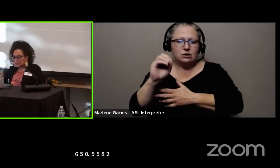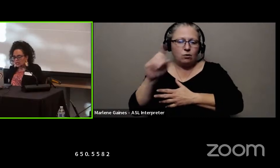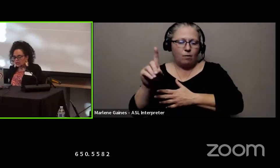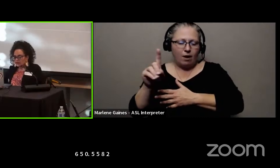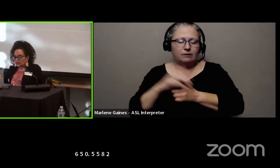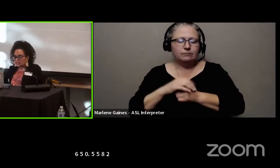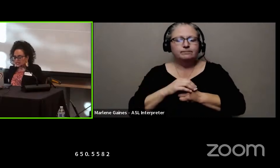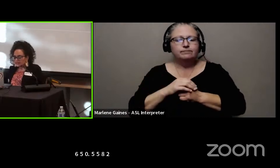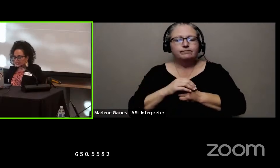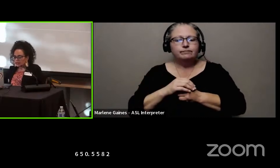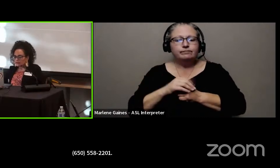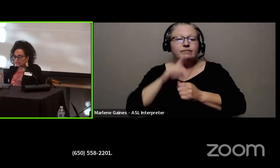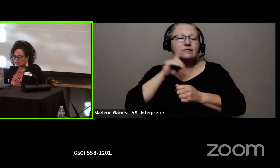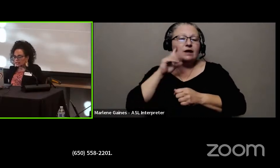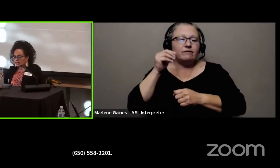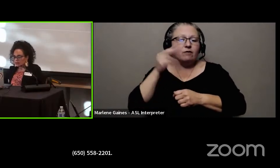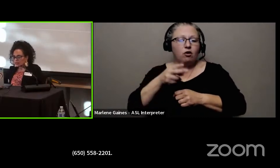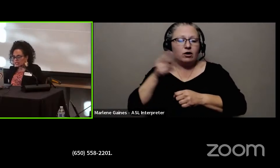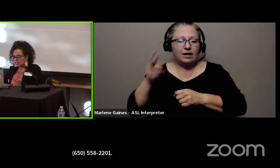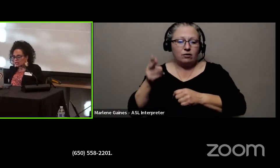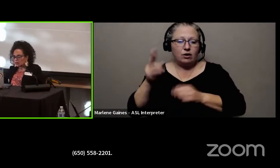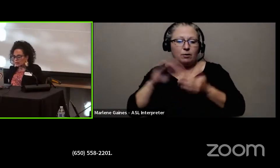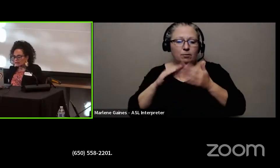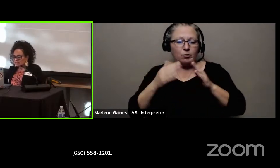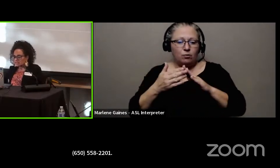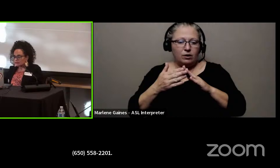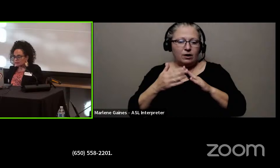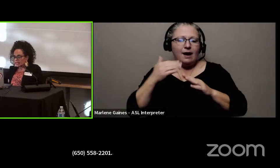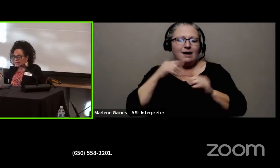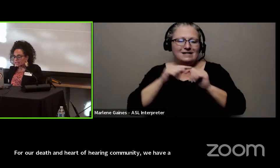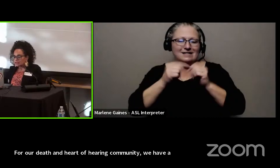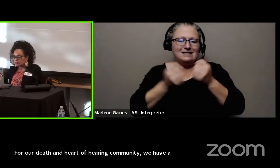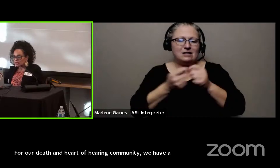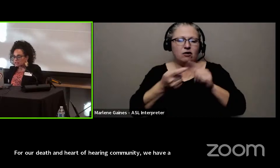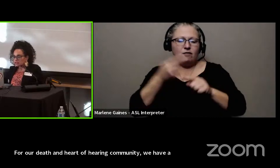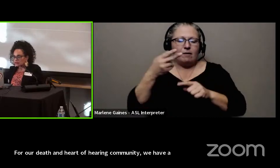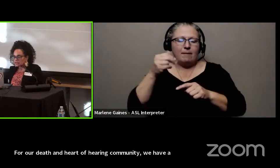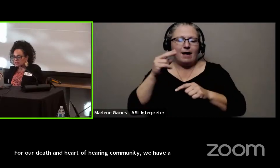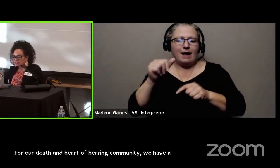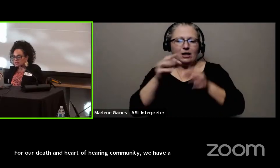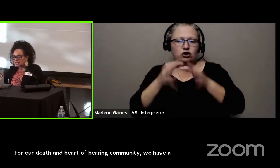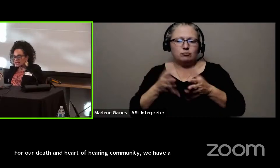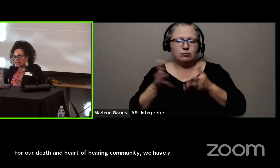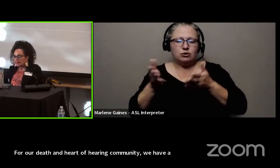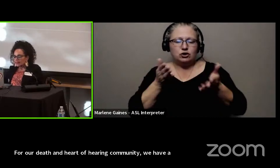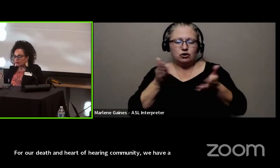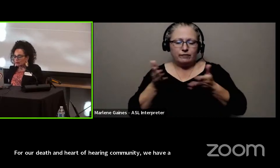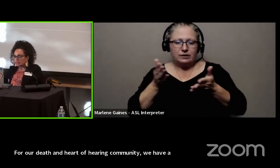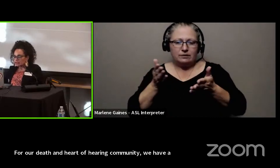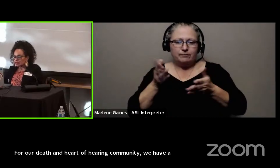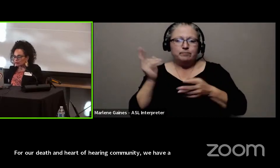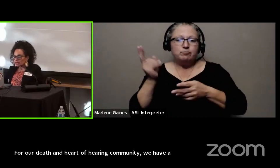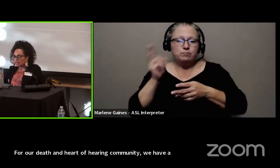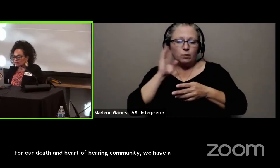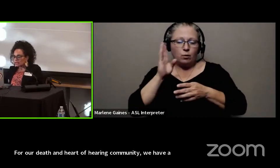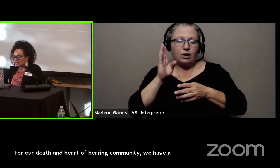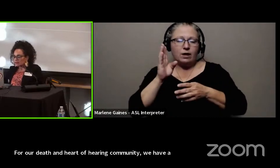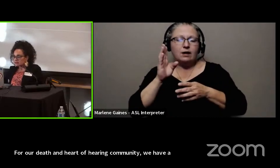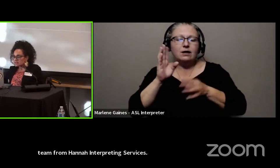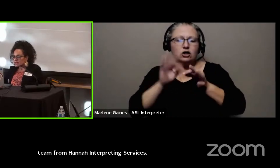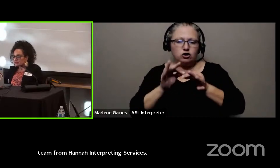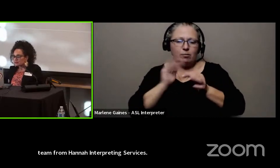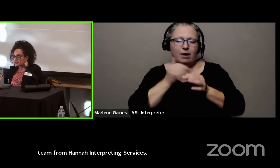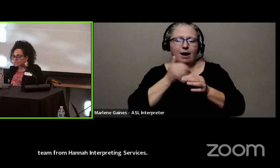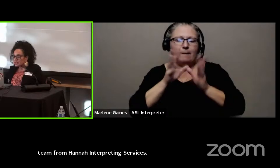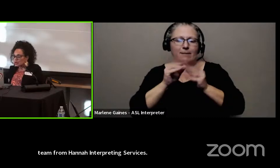650-558-2201. For our deaf and hard of hearing community, we have a team from Hannah Interpreting Services, and they will be interpreting our meeting